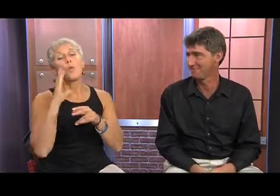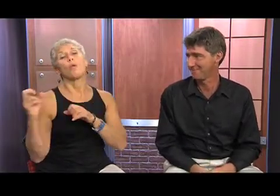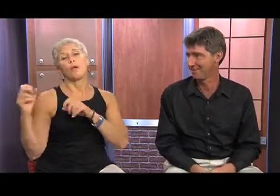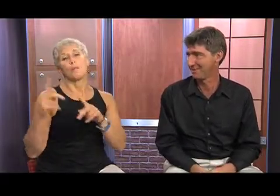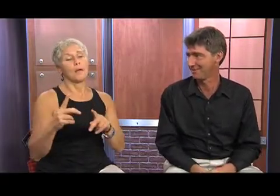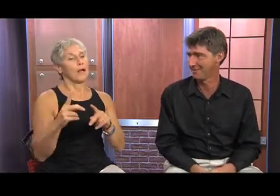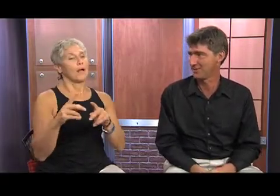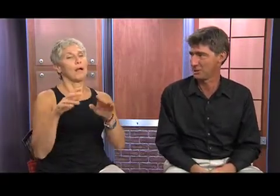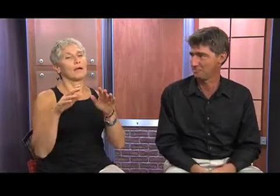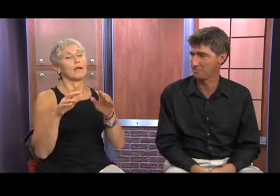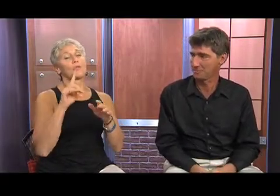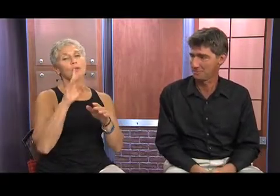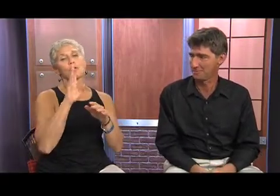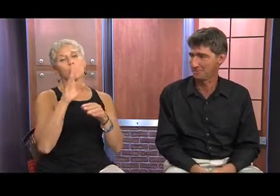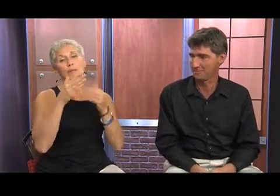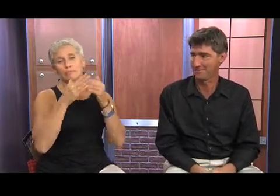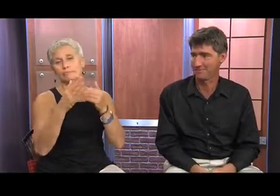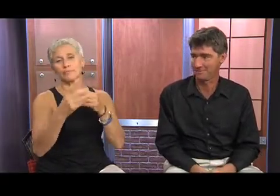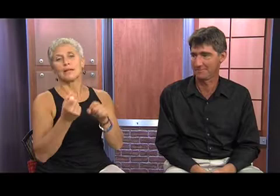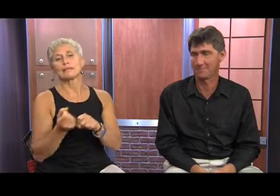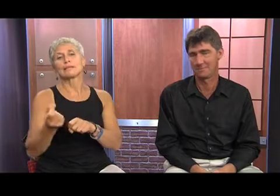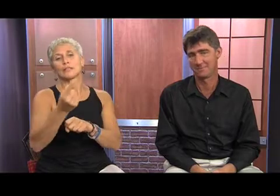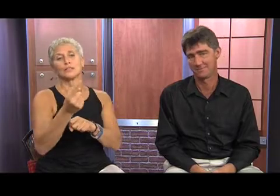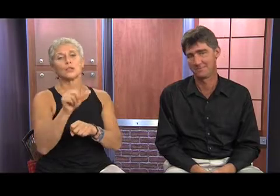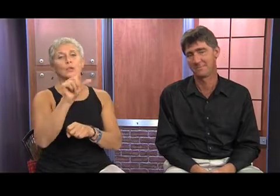happening in the new year, as well as our children's shows that Donnie